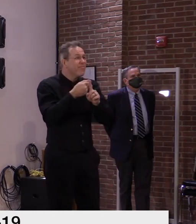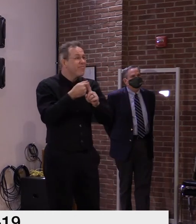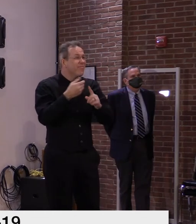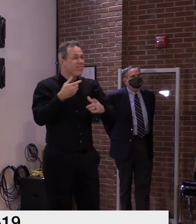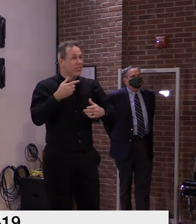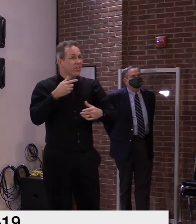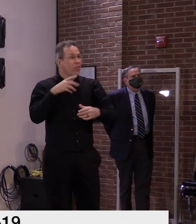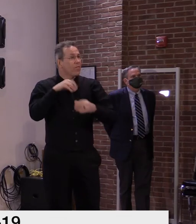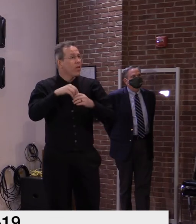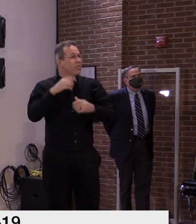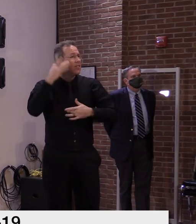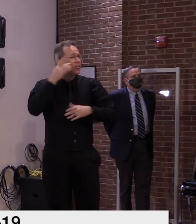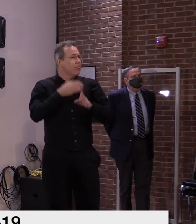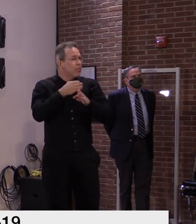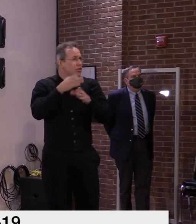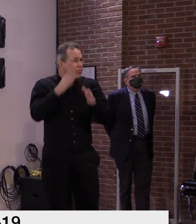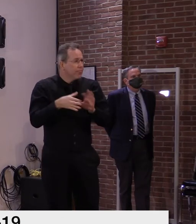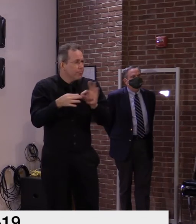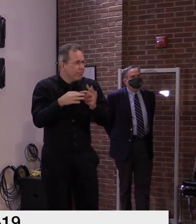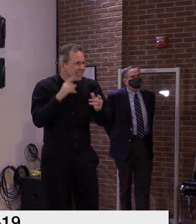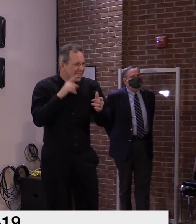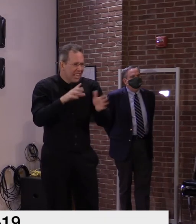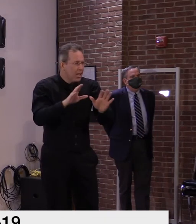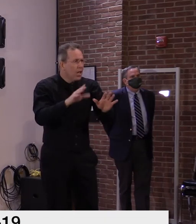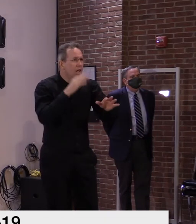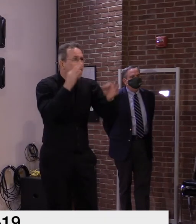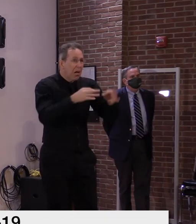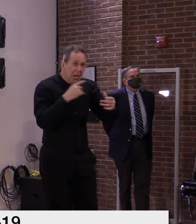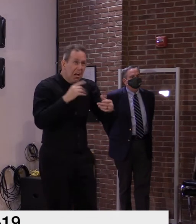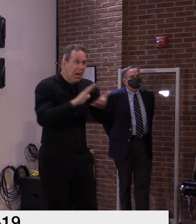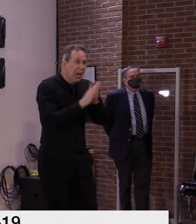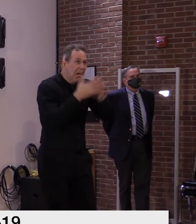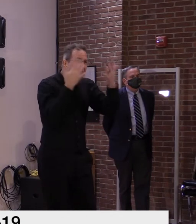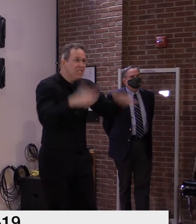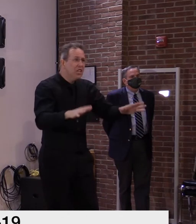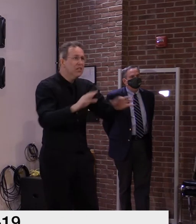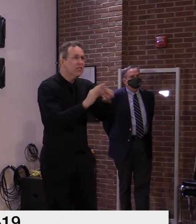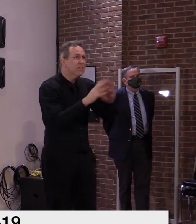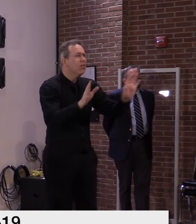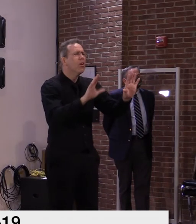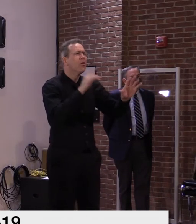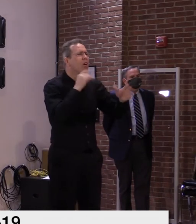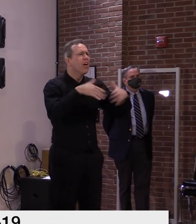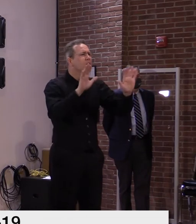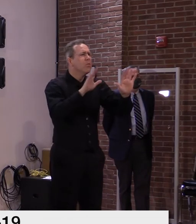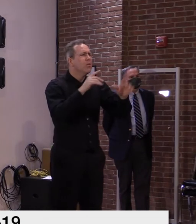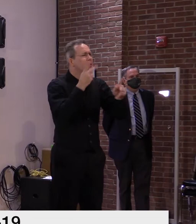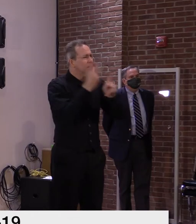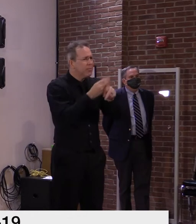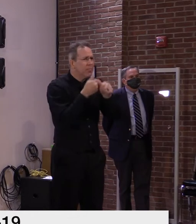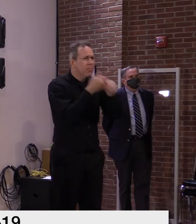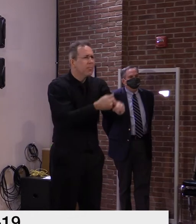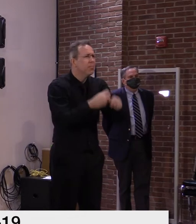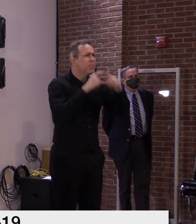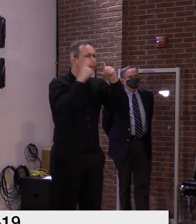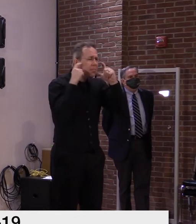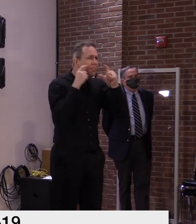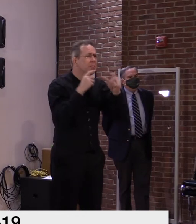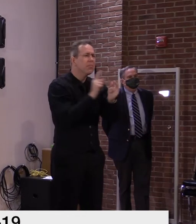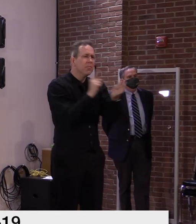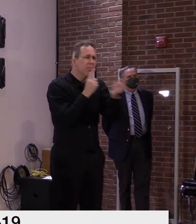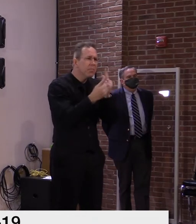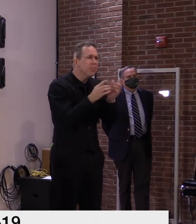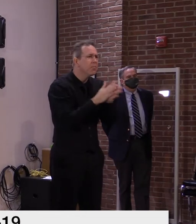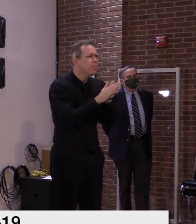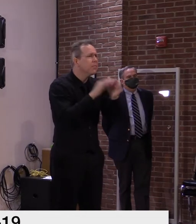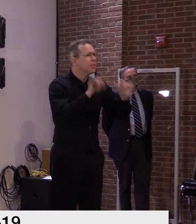can ease up on all of the things we do every day, specifically with masking and with distancing during the month